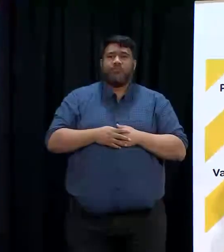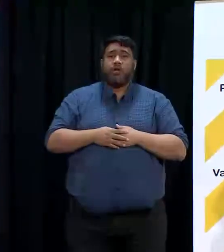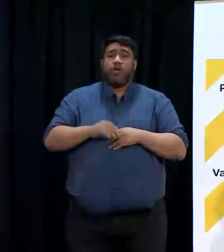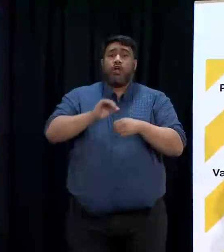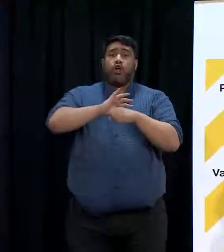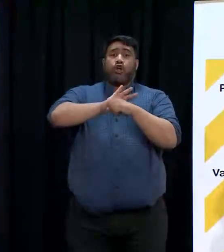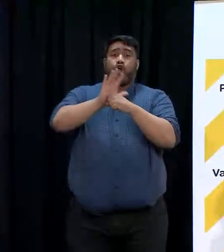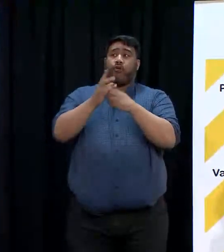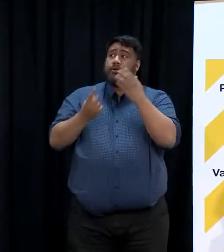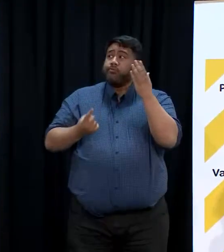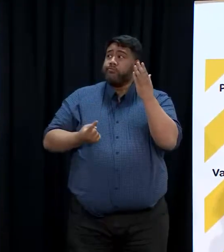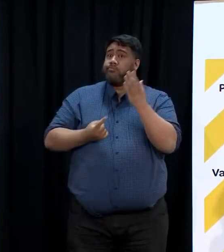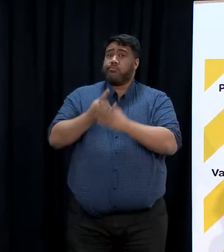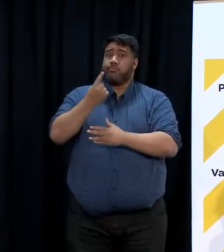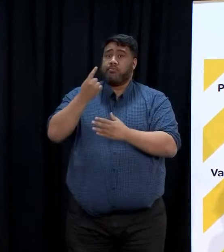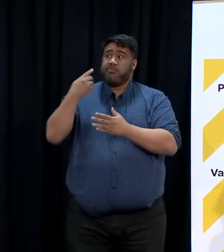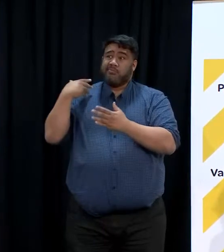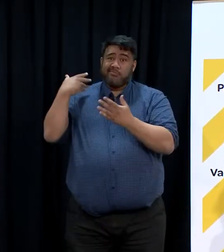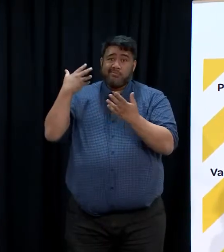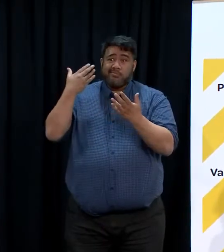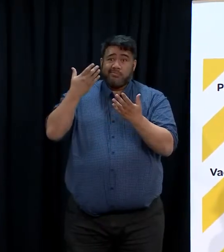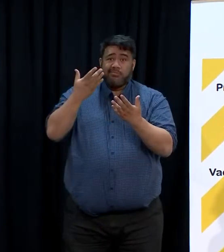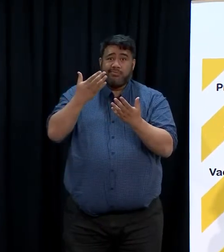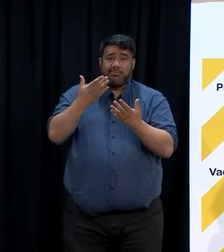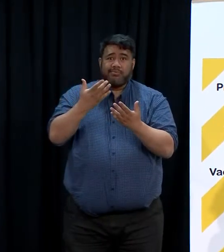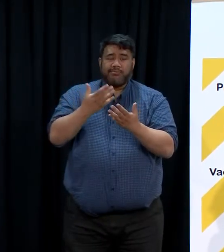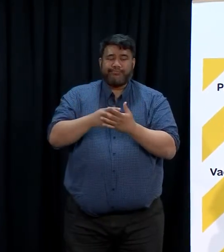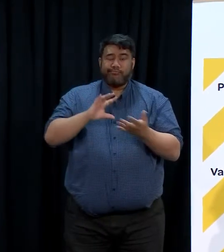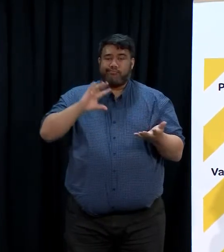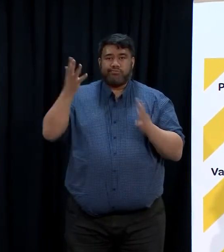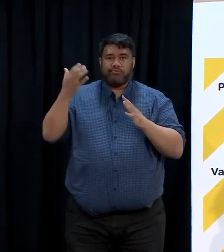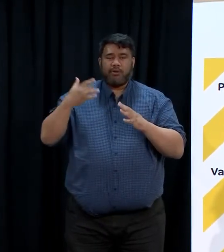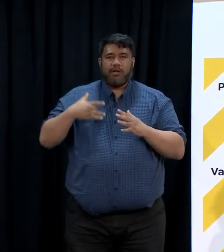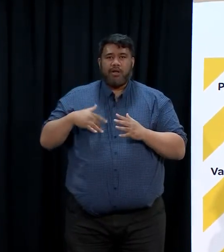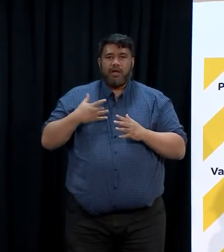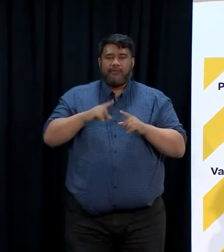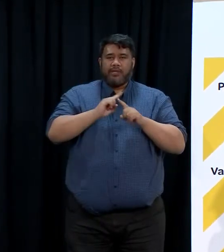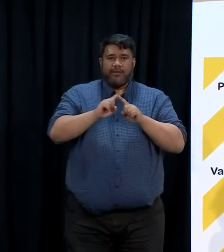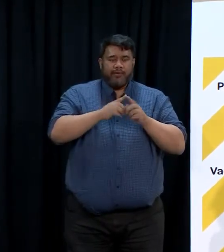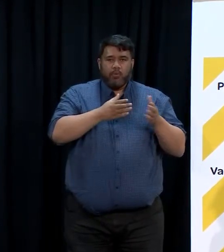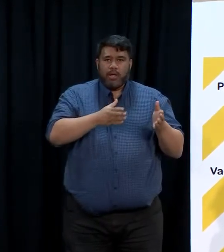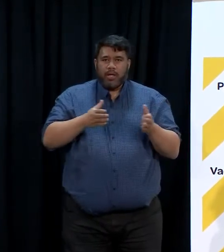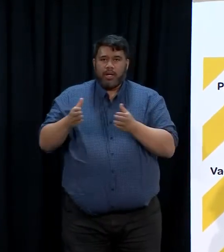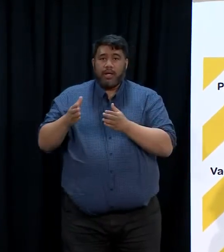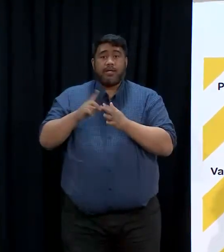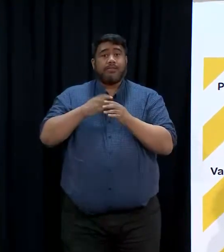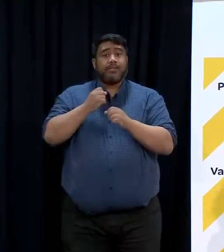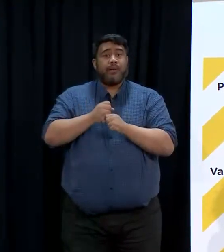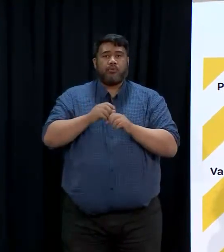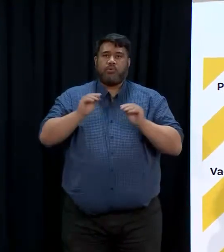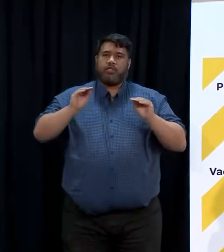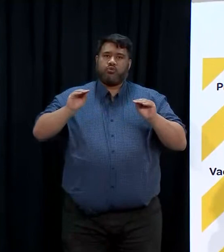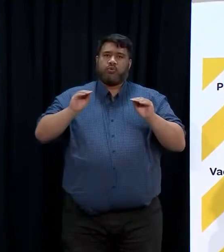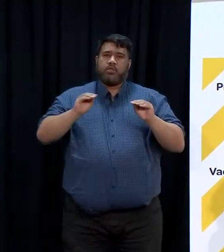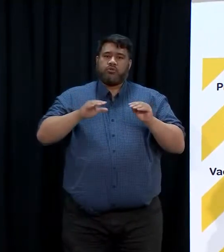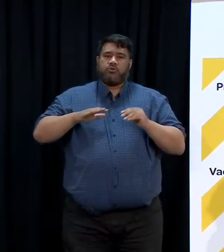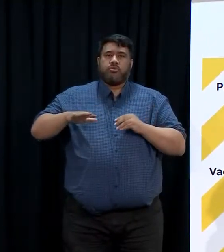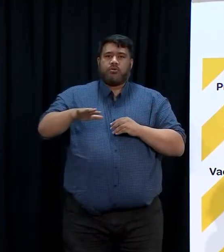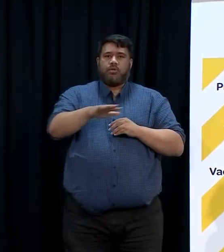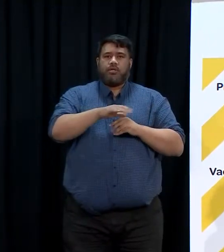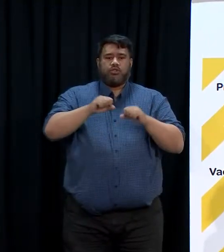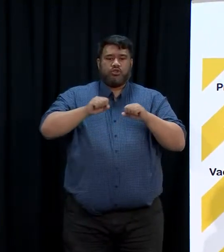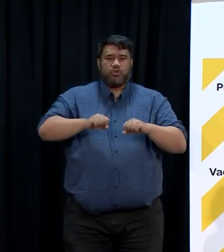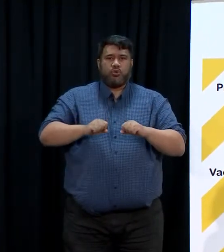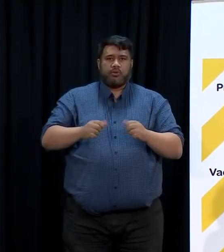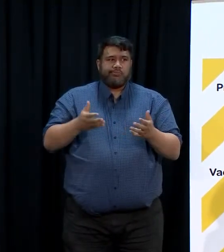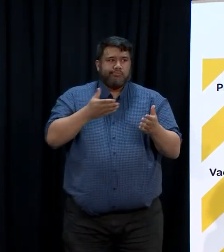many of our lives, and I'm acutely aware of the impact restrictions have had on our learners in our education system. Exams are